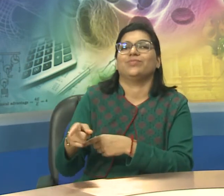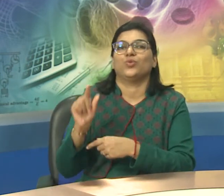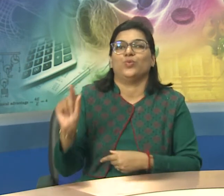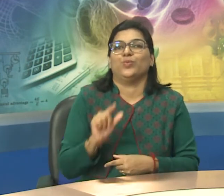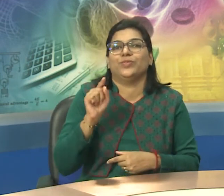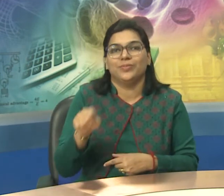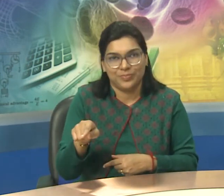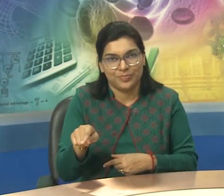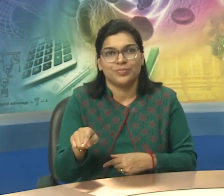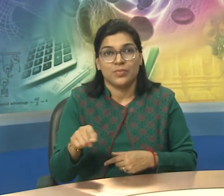group.